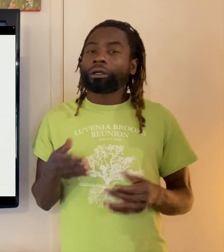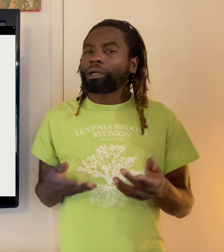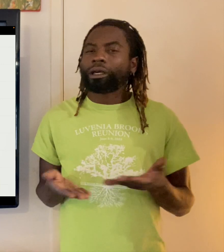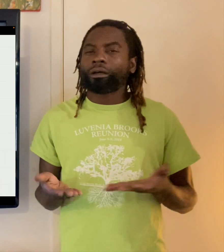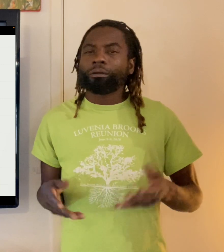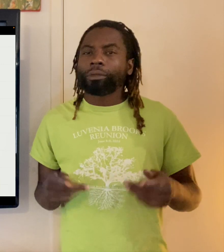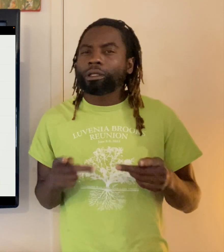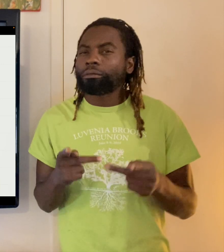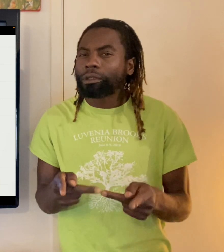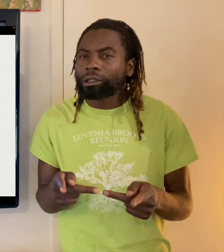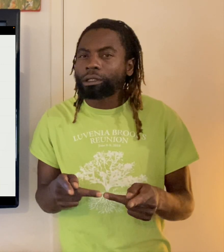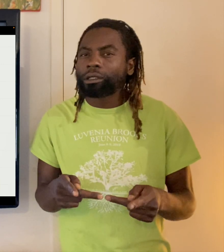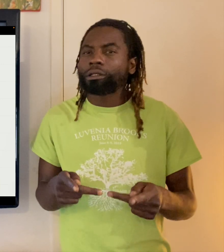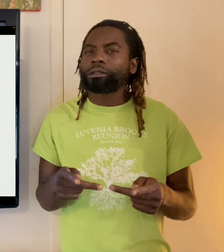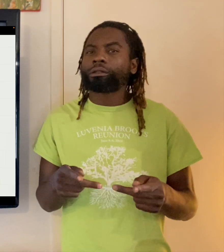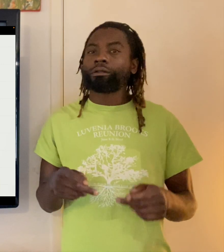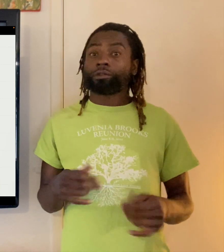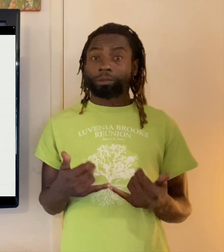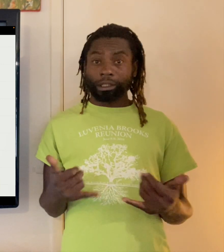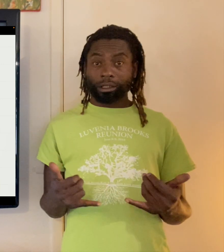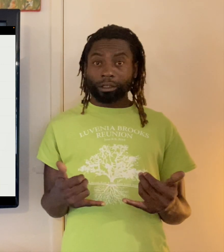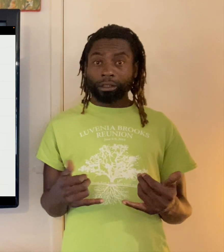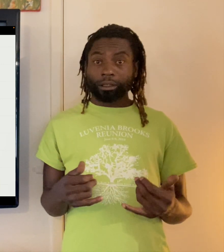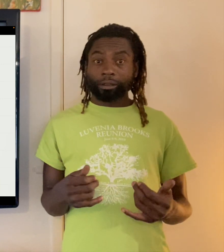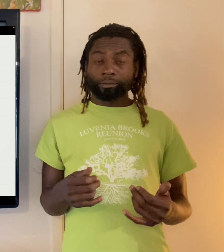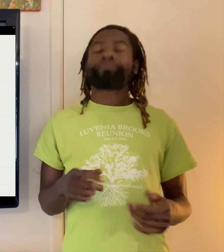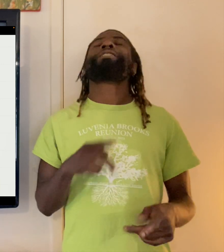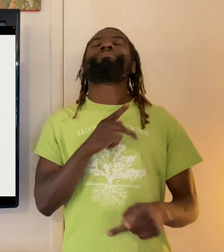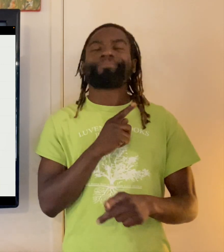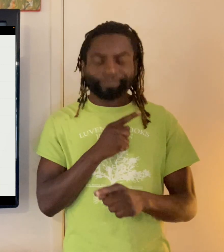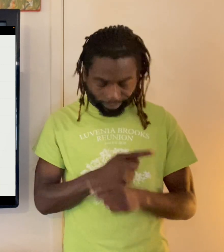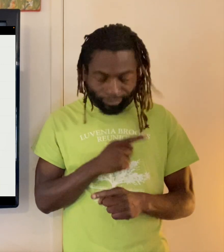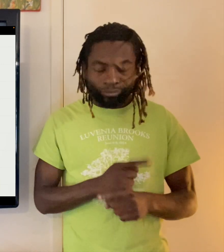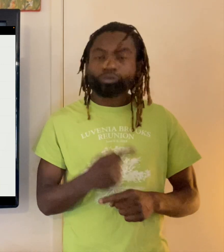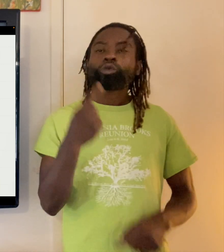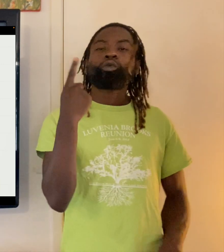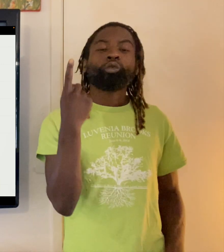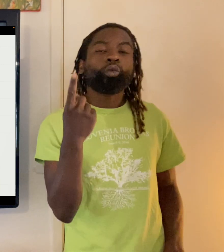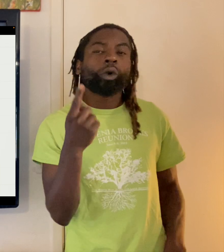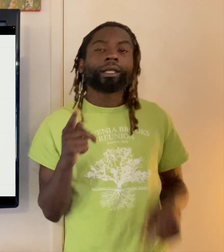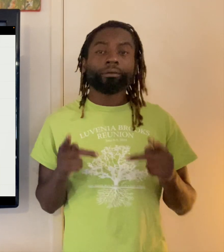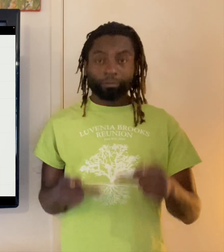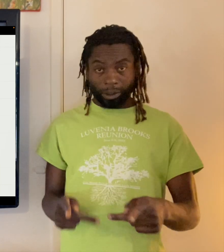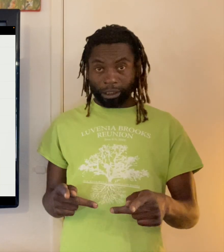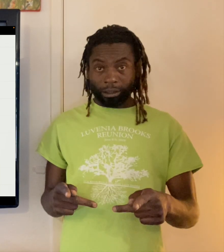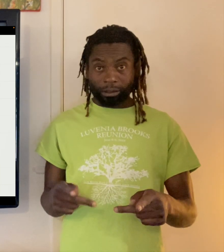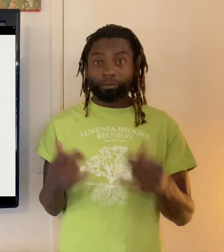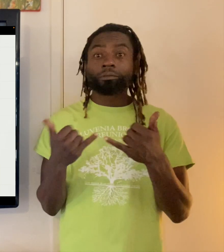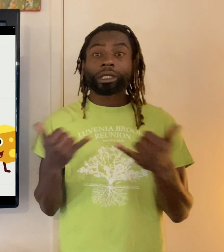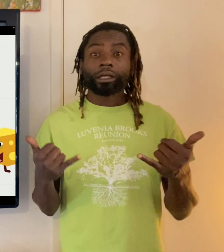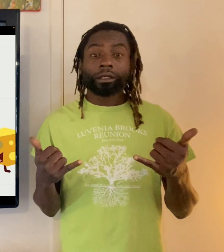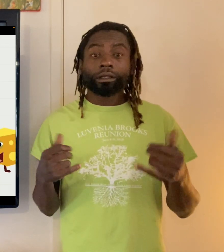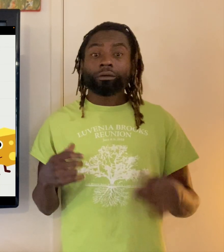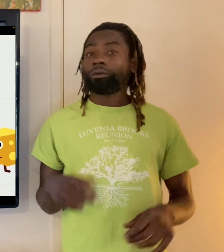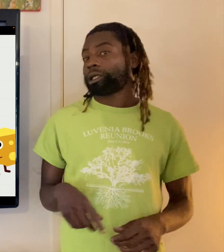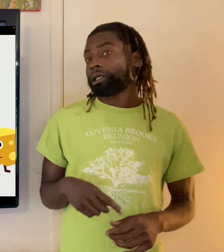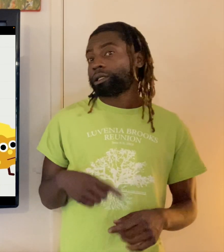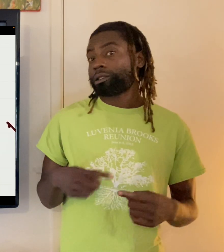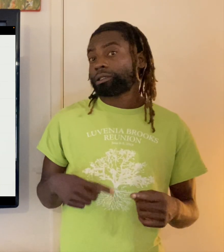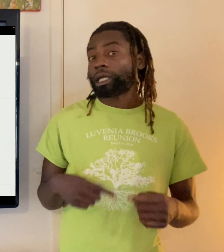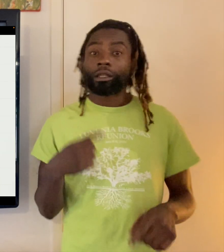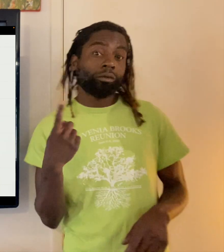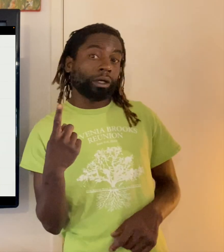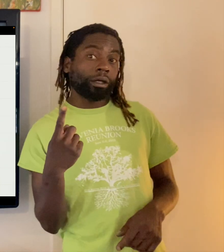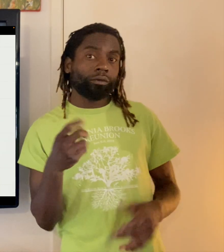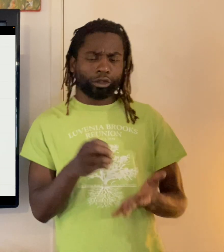you say? That's right. There is 1 plate of spaghetti. We can say the 1.